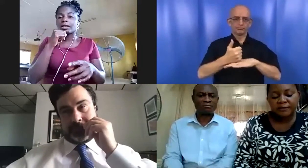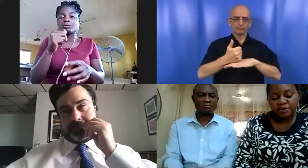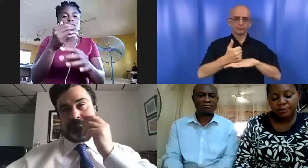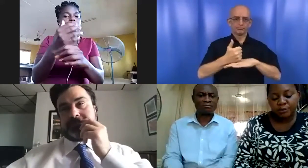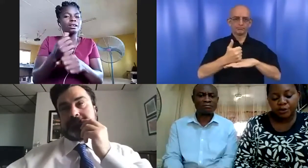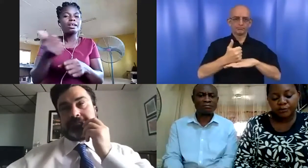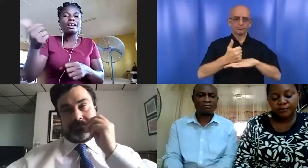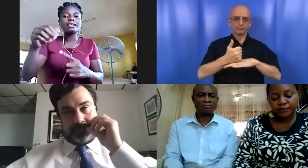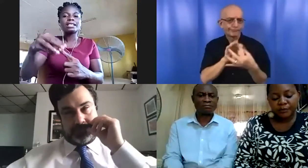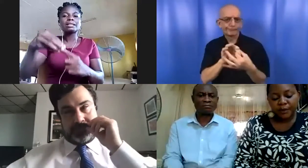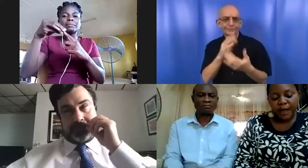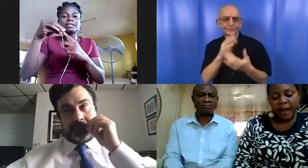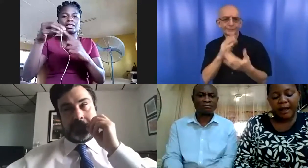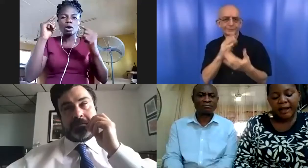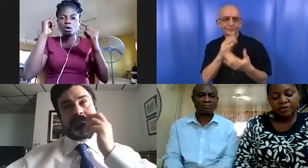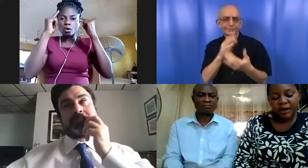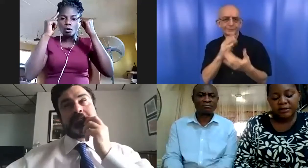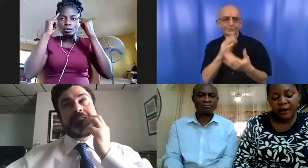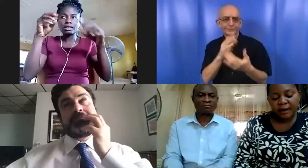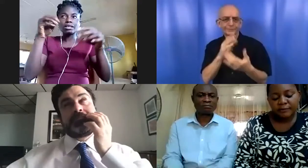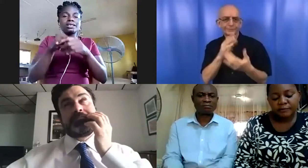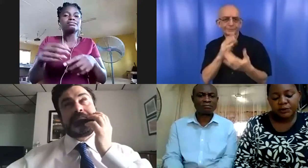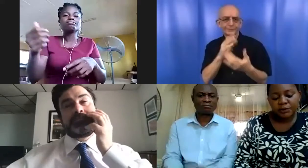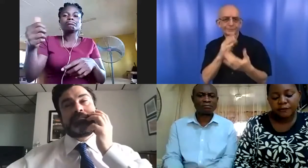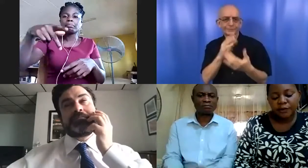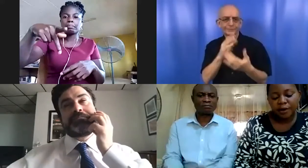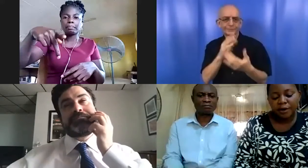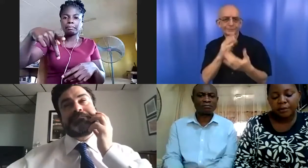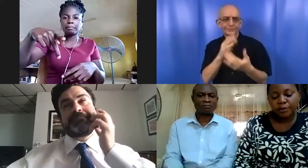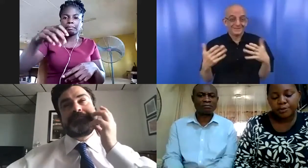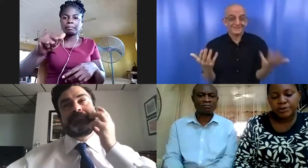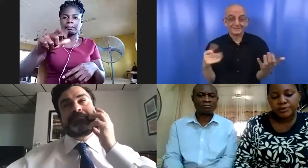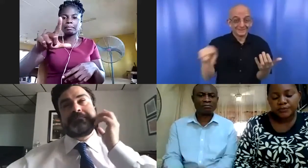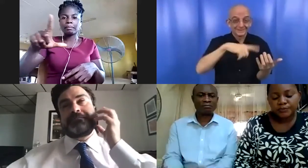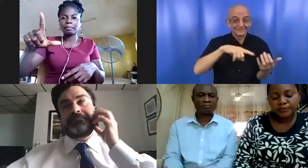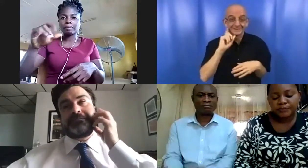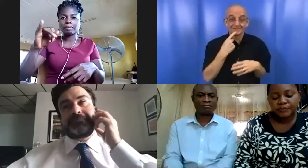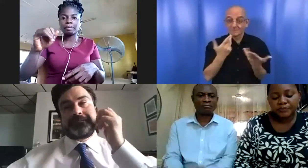palliative distribution and cash transfer to vulnerable groups.